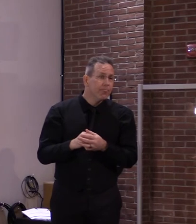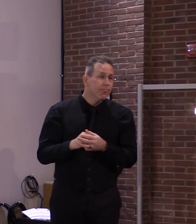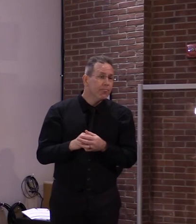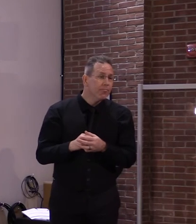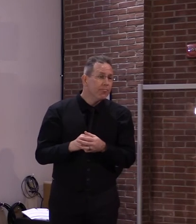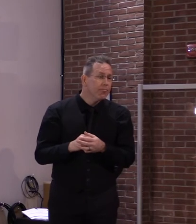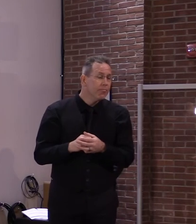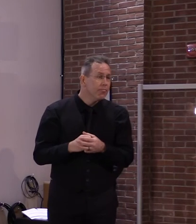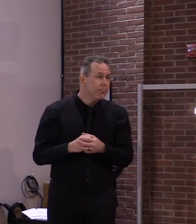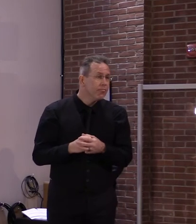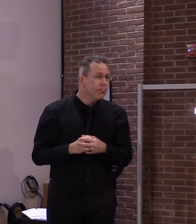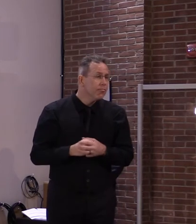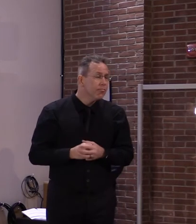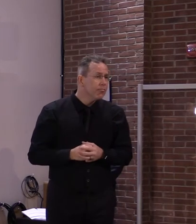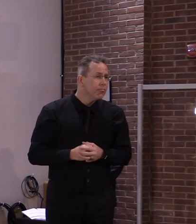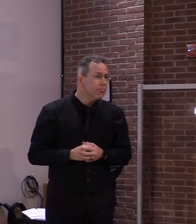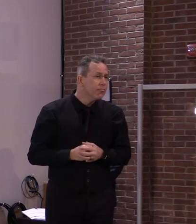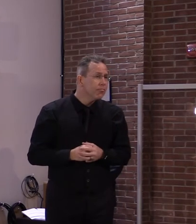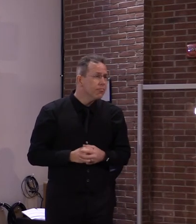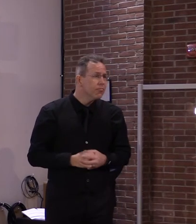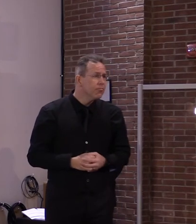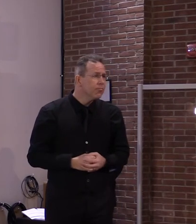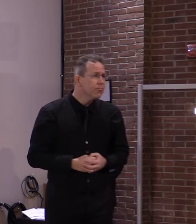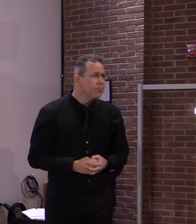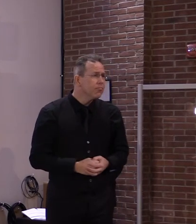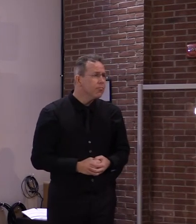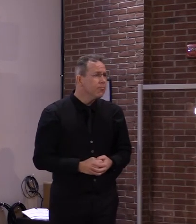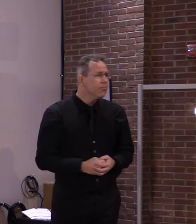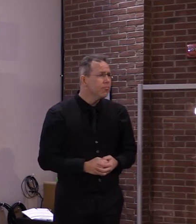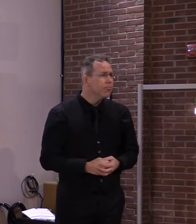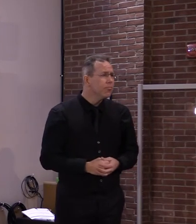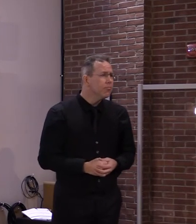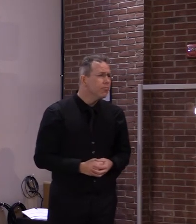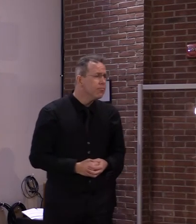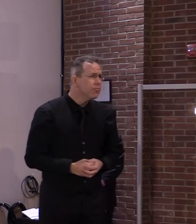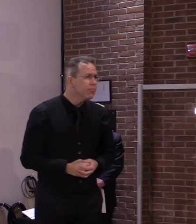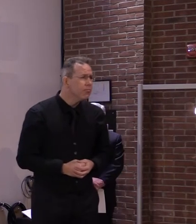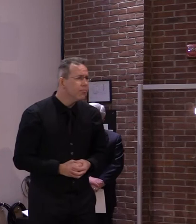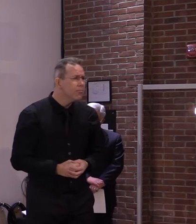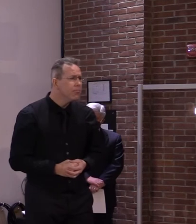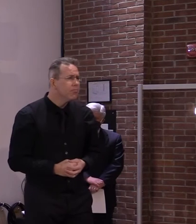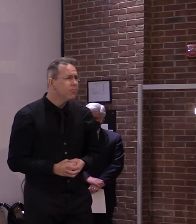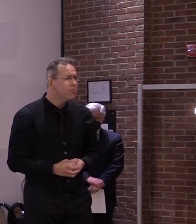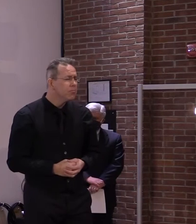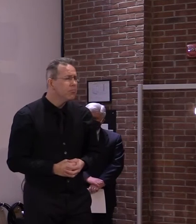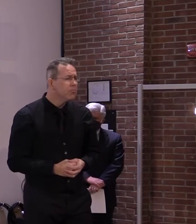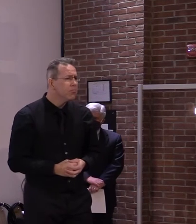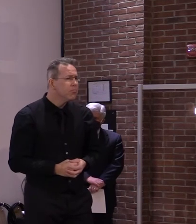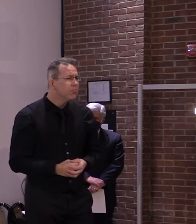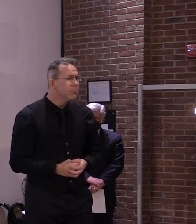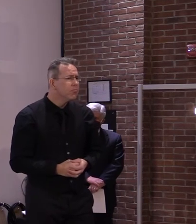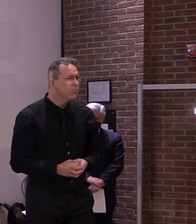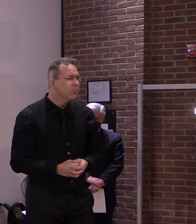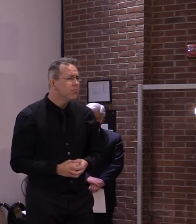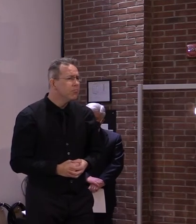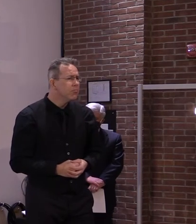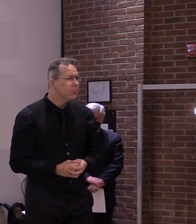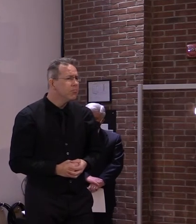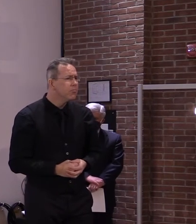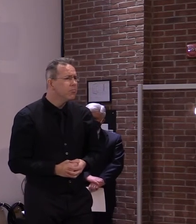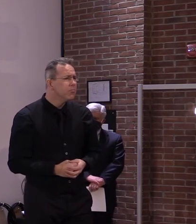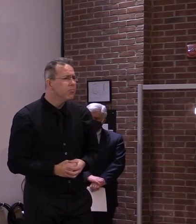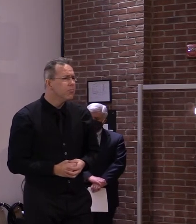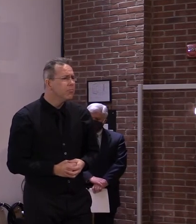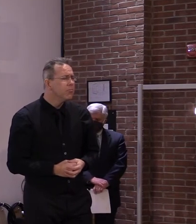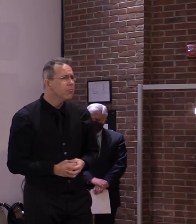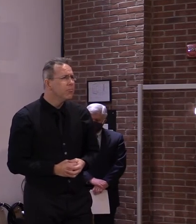specifically as a focus uh this was meant you talked about that on tuesday i was um you made some uh notice of seeing some